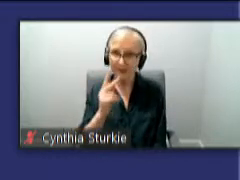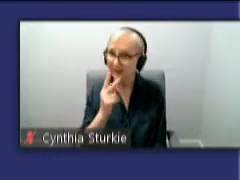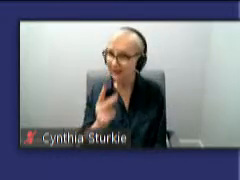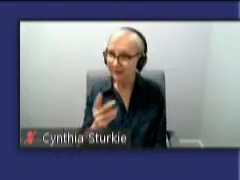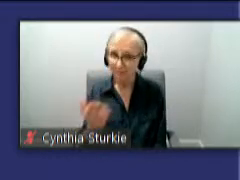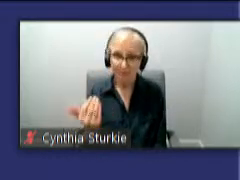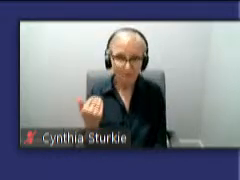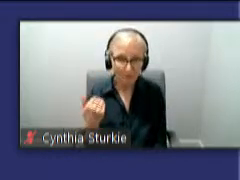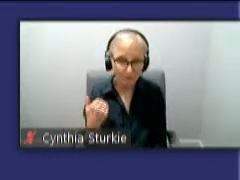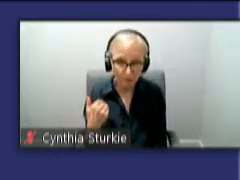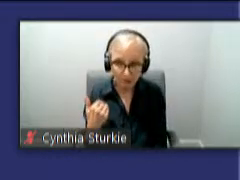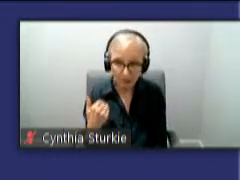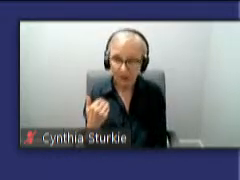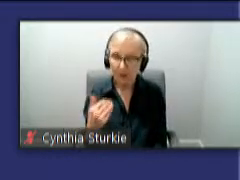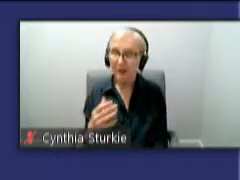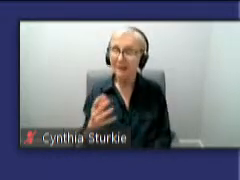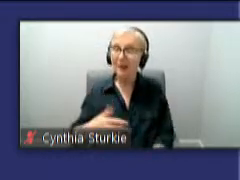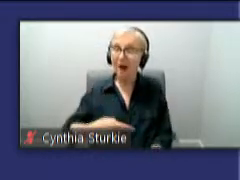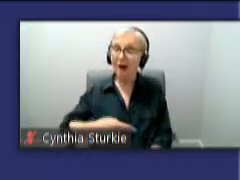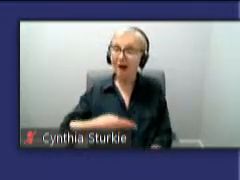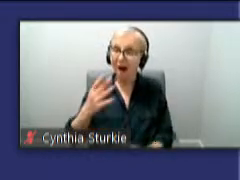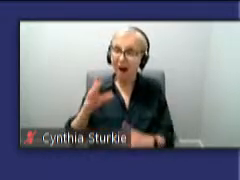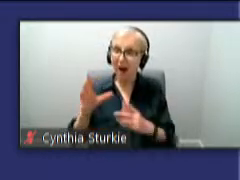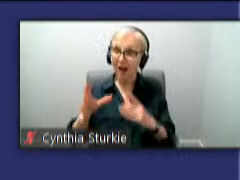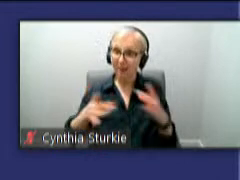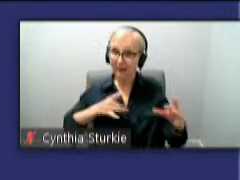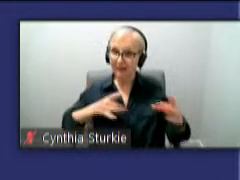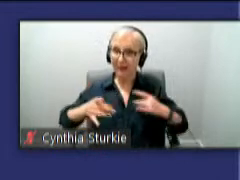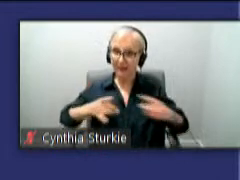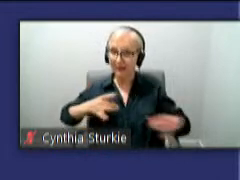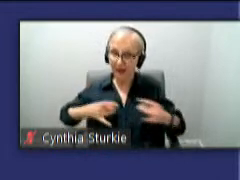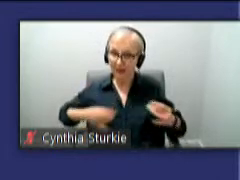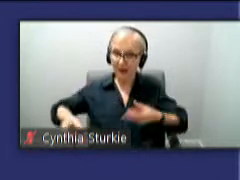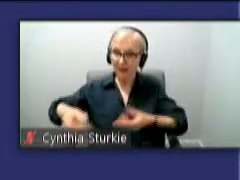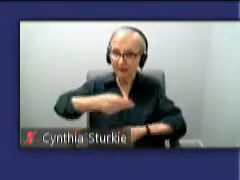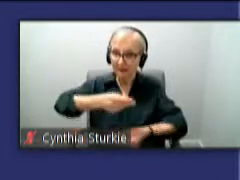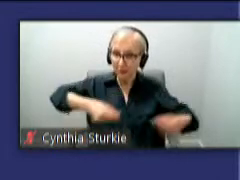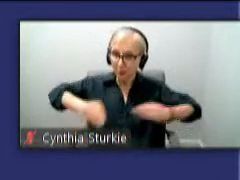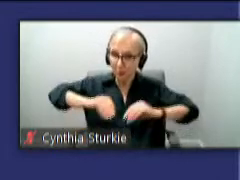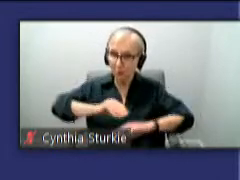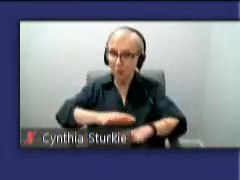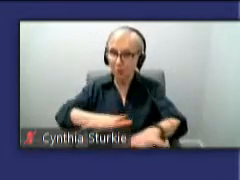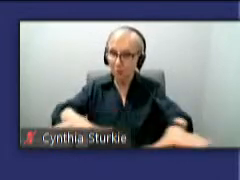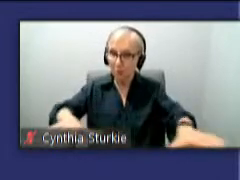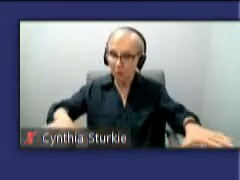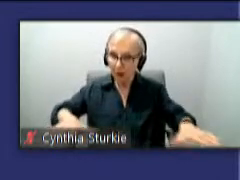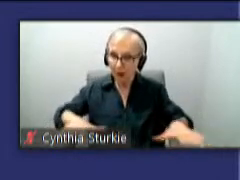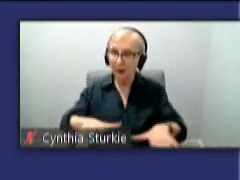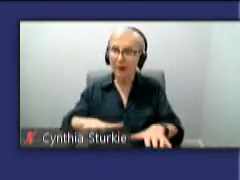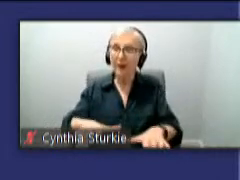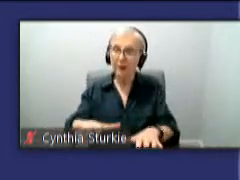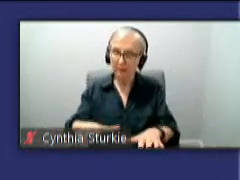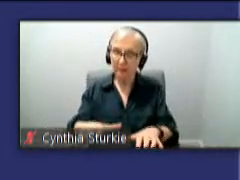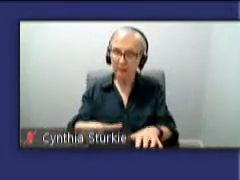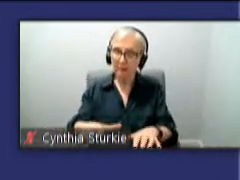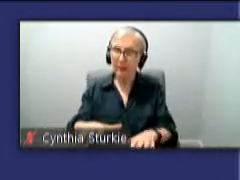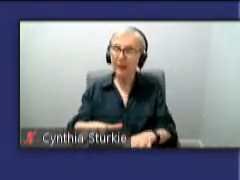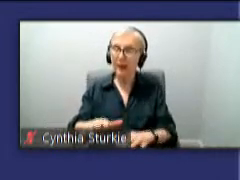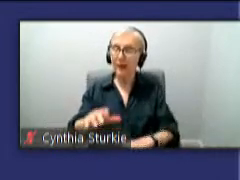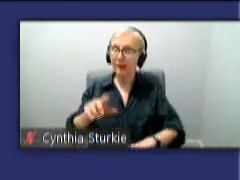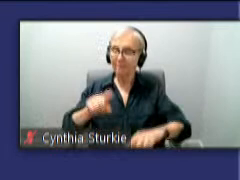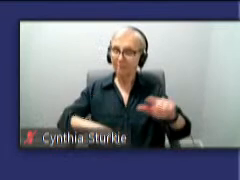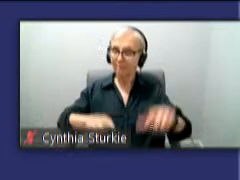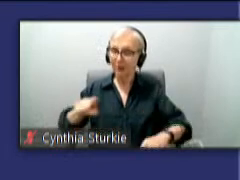The fact that it's highly contagious, that so much of it is spread asymptomatically, and then its clinical expression varies from little or